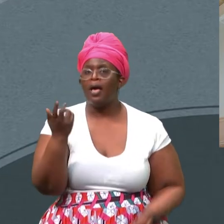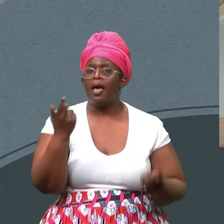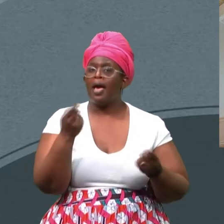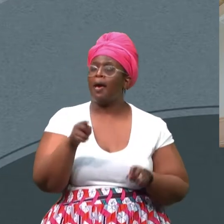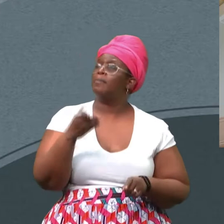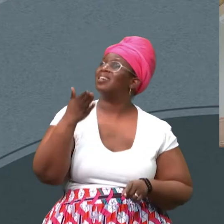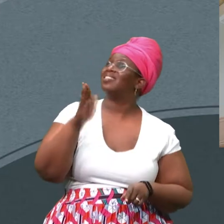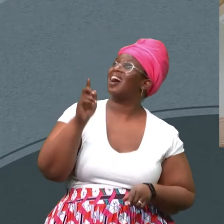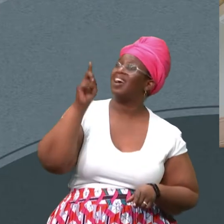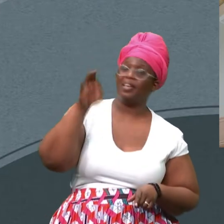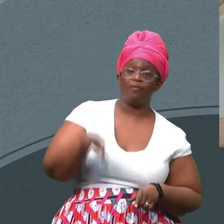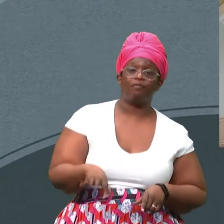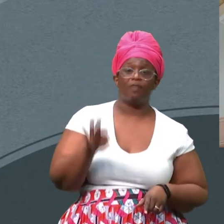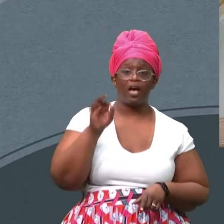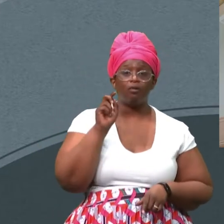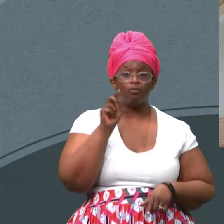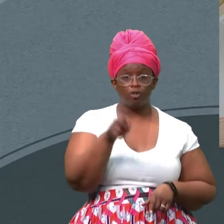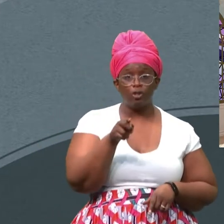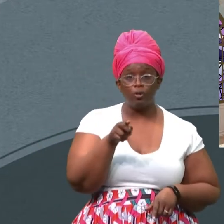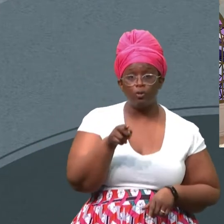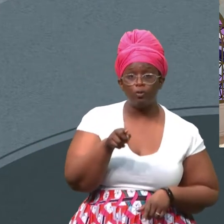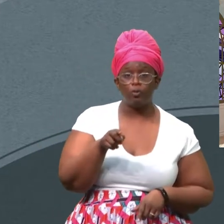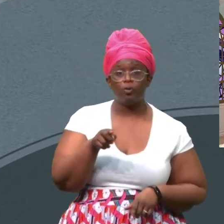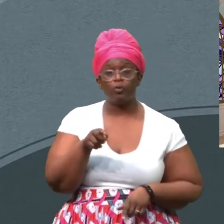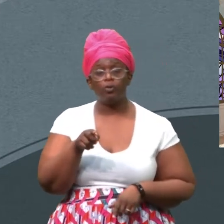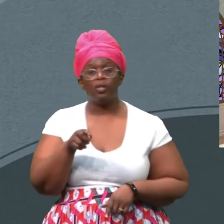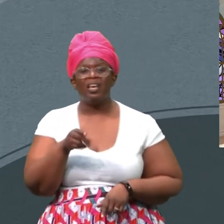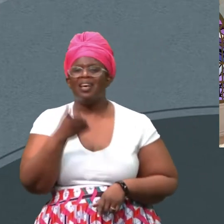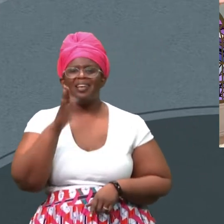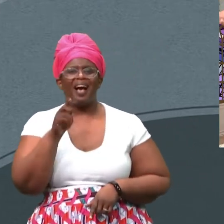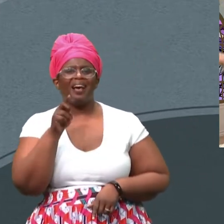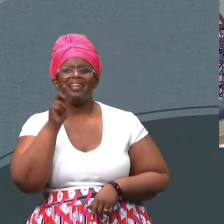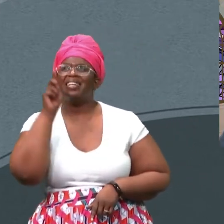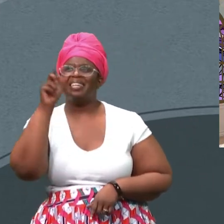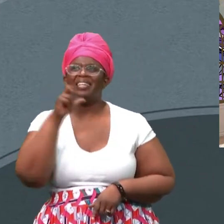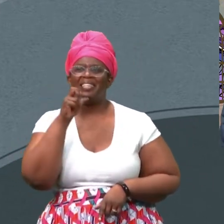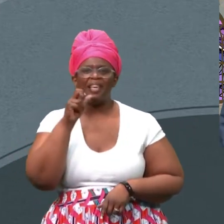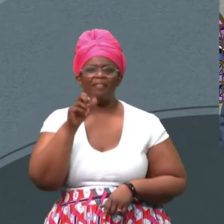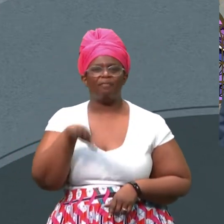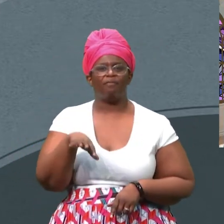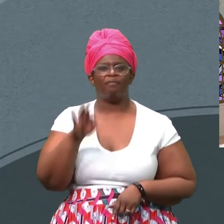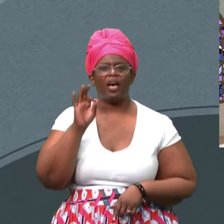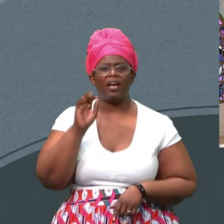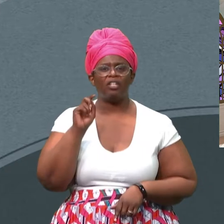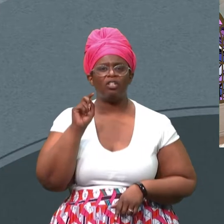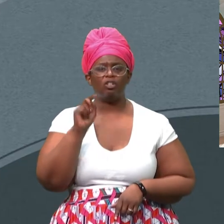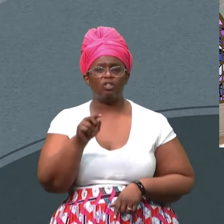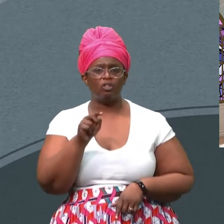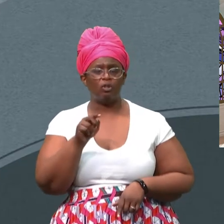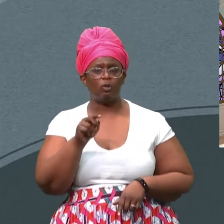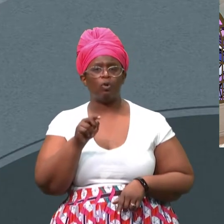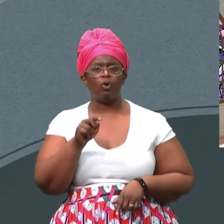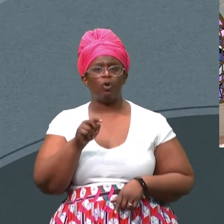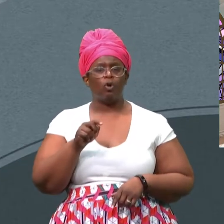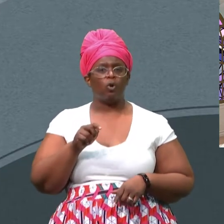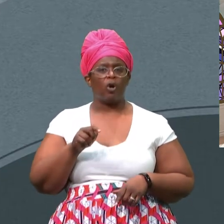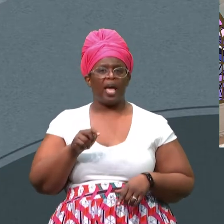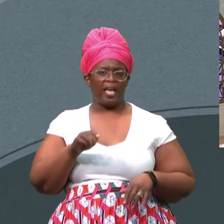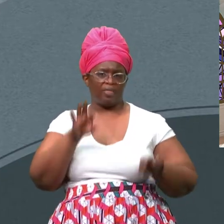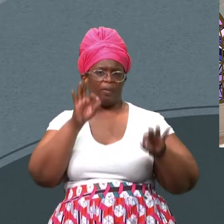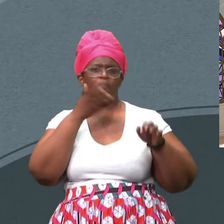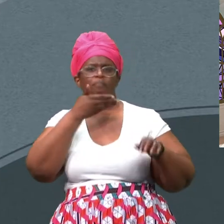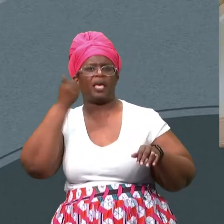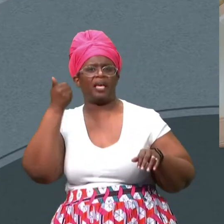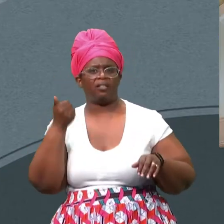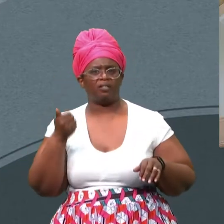on the top rung of a ladder, he didn't find you on the rung underneath. When God finds me at the ladder,